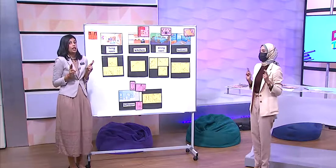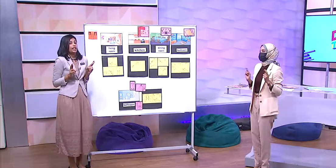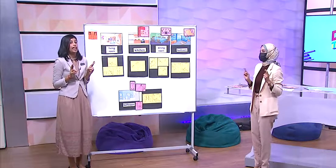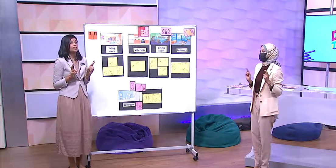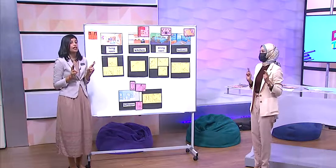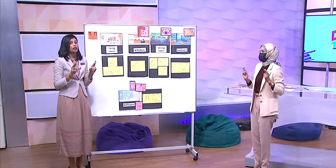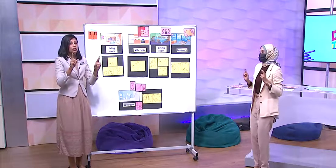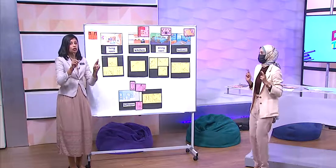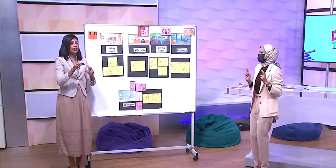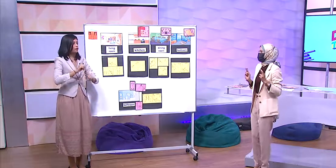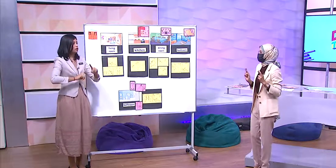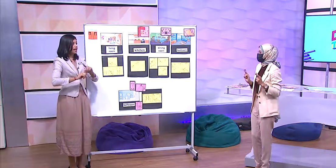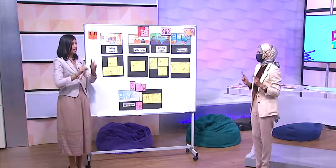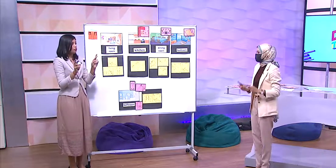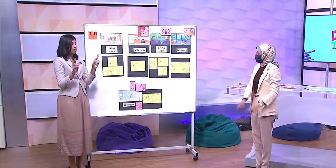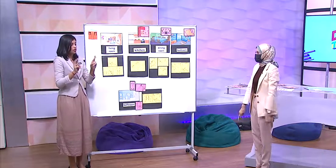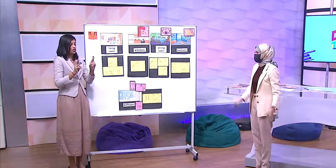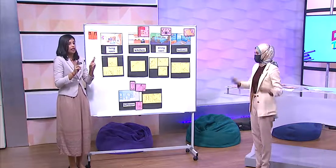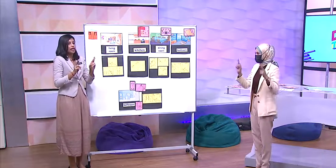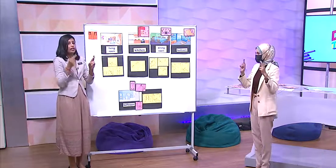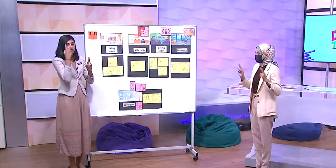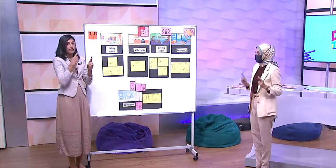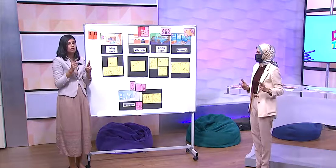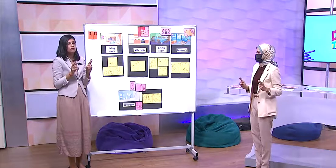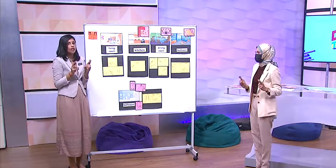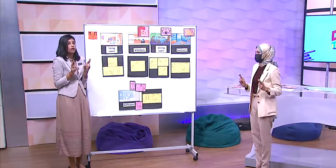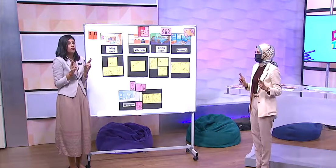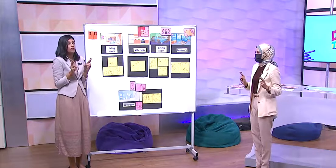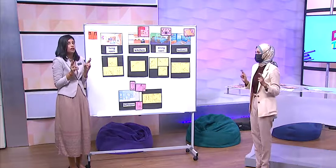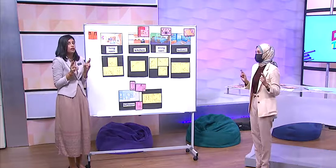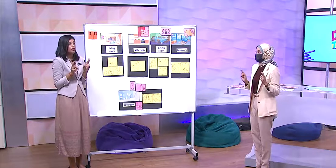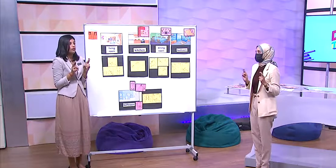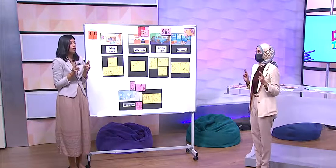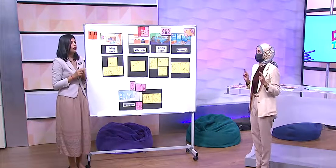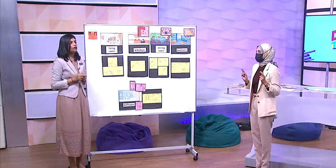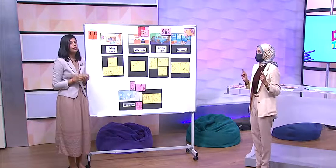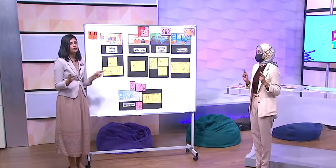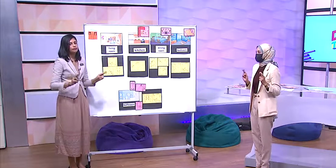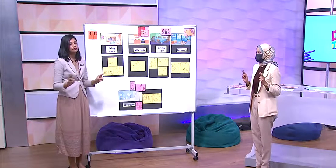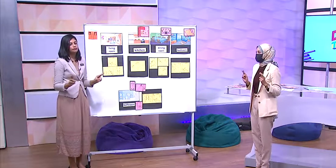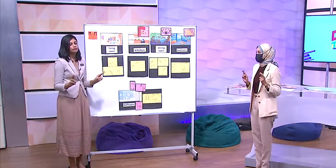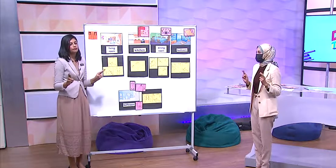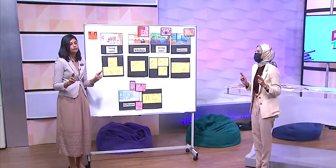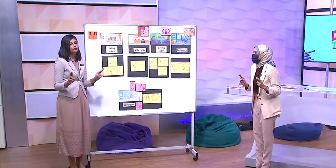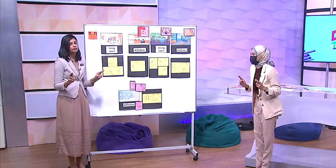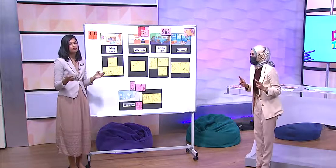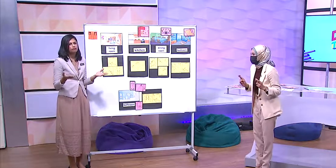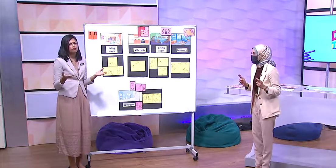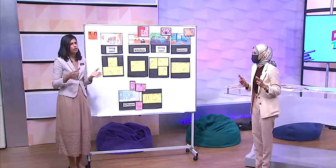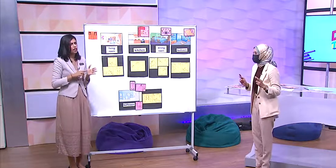cool. Yes. Freezing. You have to sign with shaking and your face also like cold. Cool. Don't like. That has